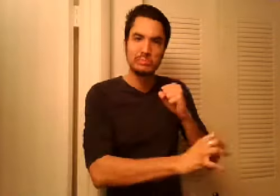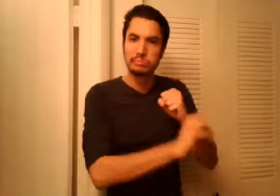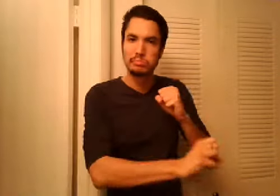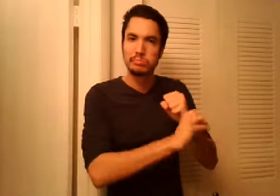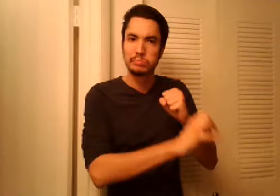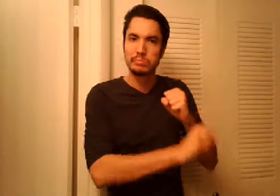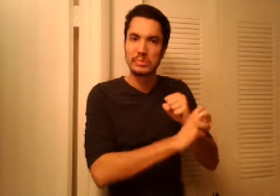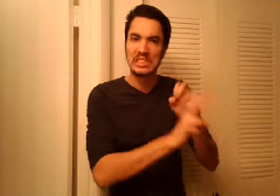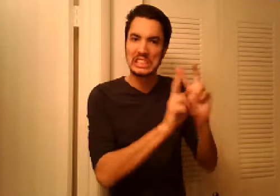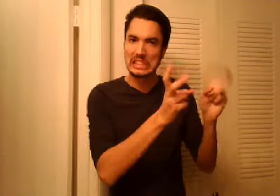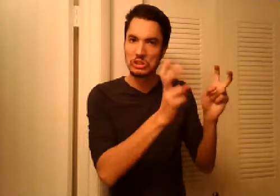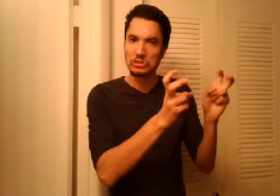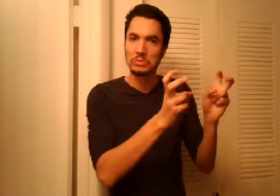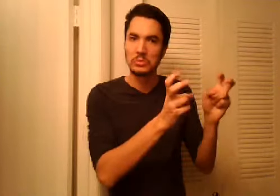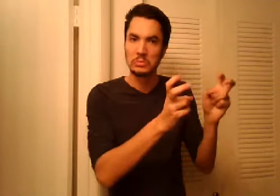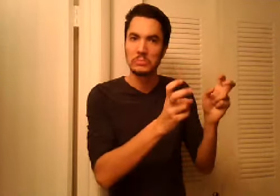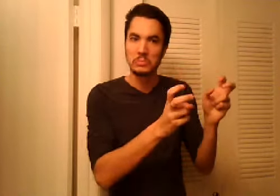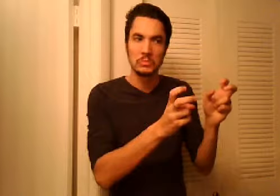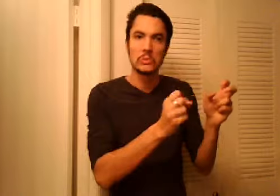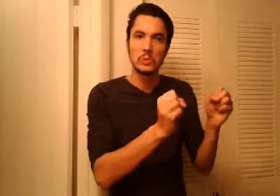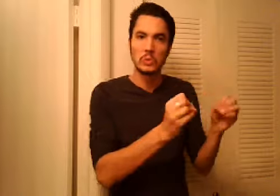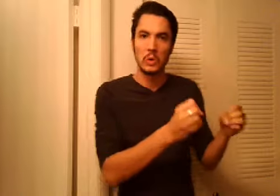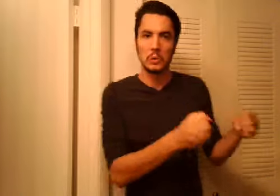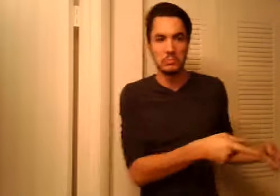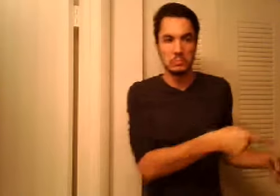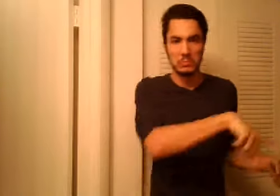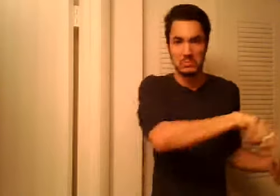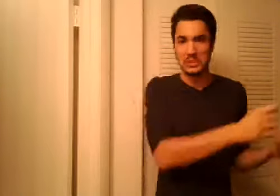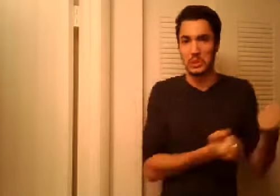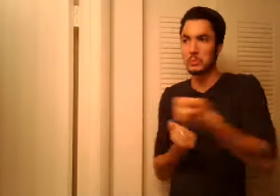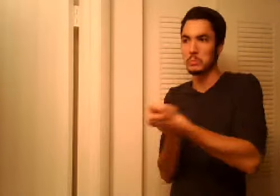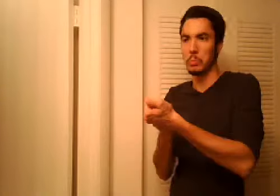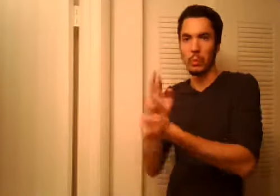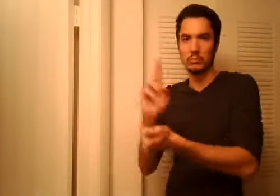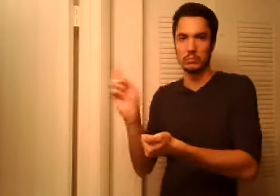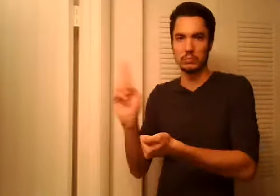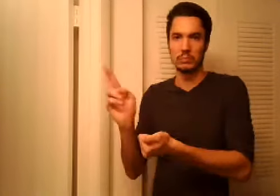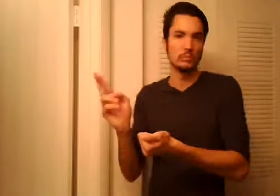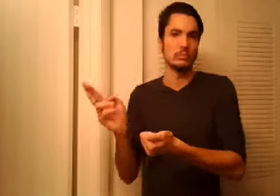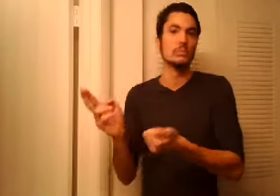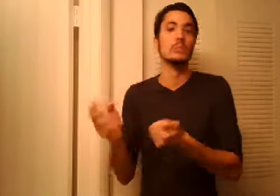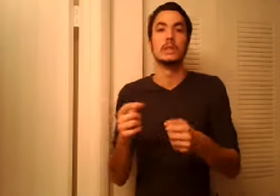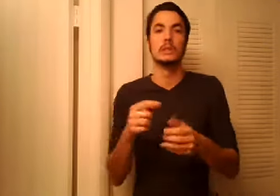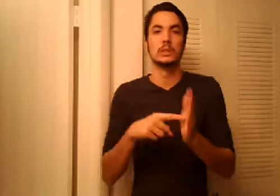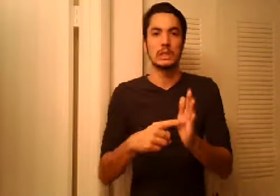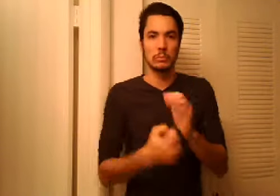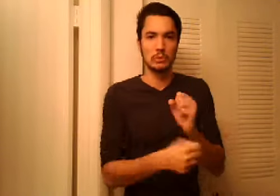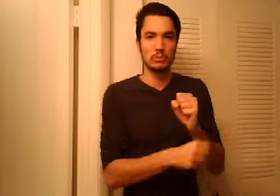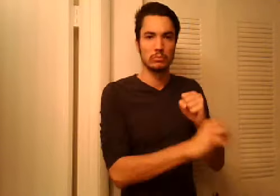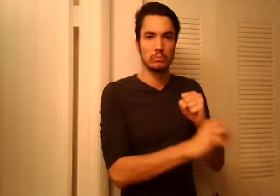So, so they would run ads about guns. They would run ads about abortion. They would run ads